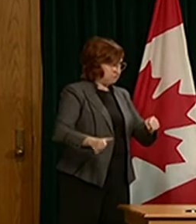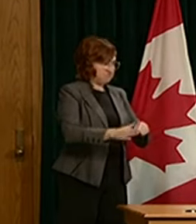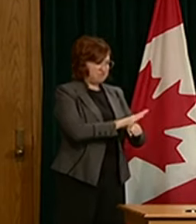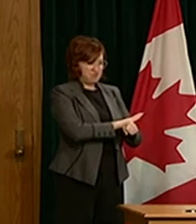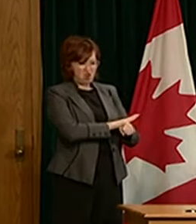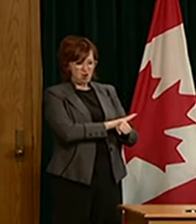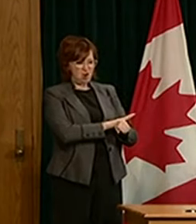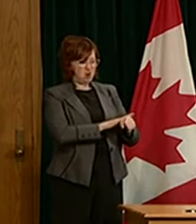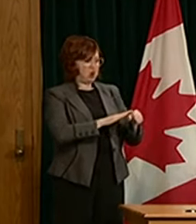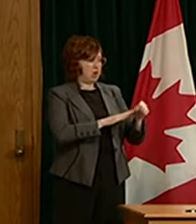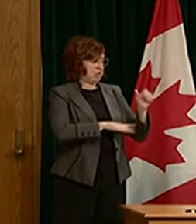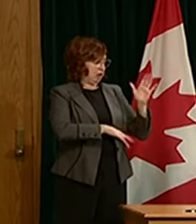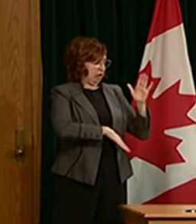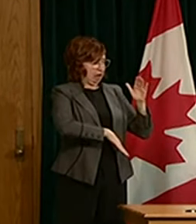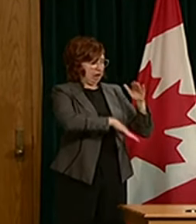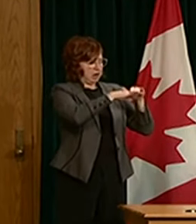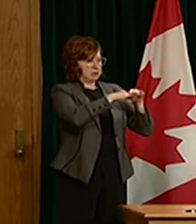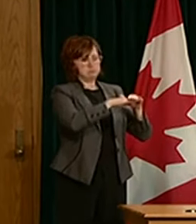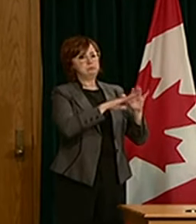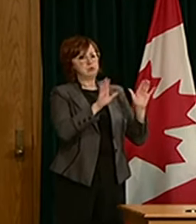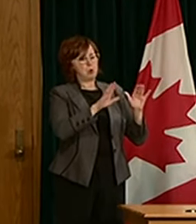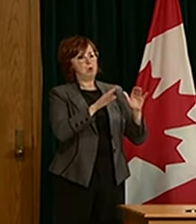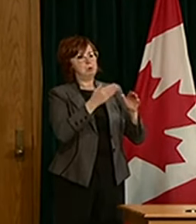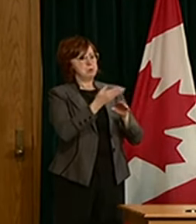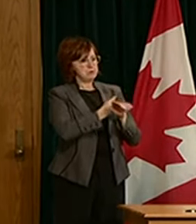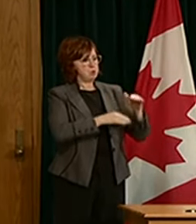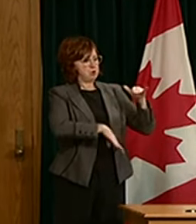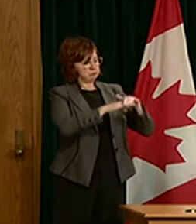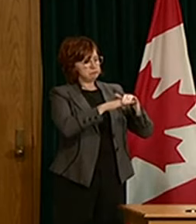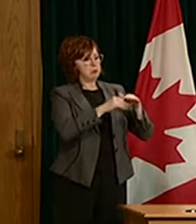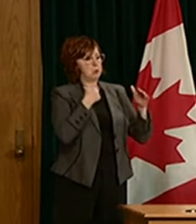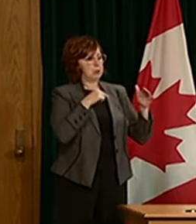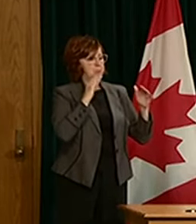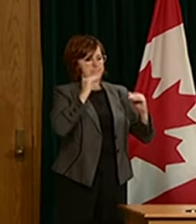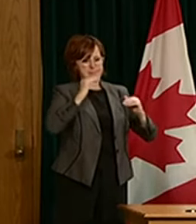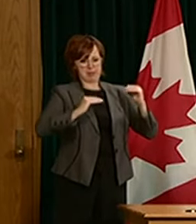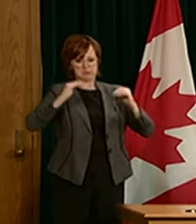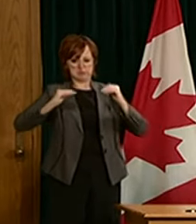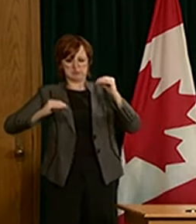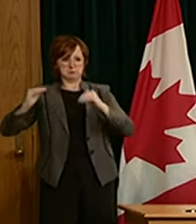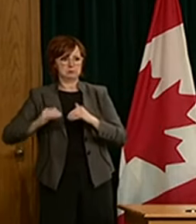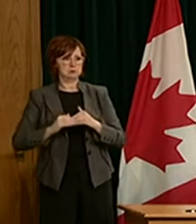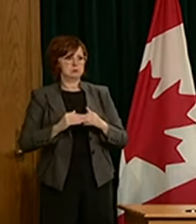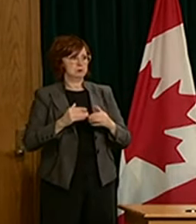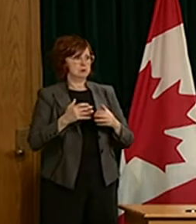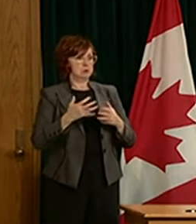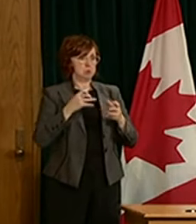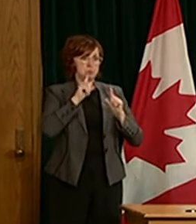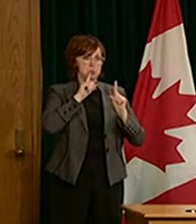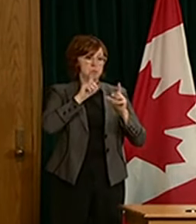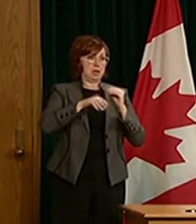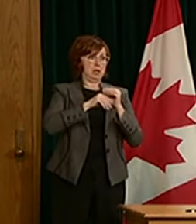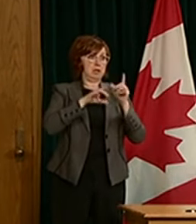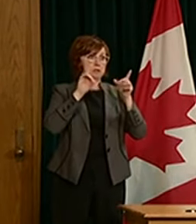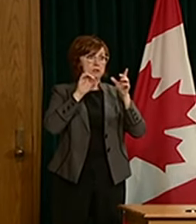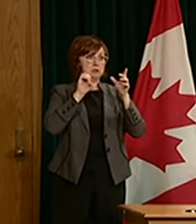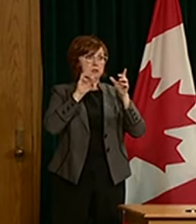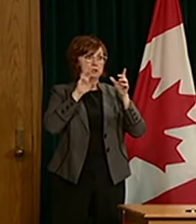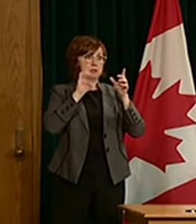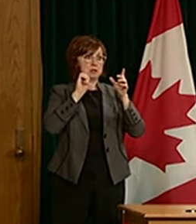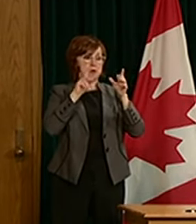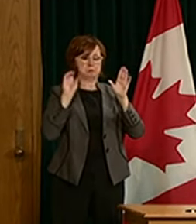redirected to other facilities where they can be appropriately cared for. Derek, I don't know if you had anything to add to that. No,